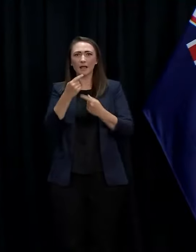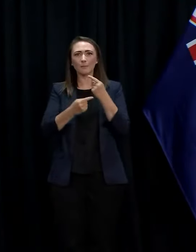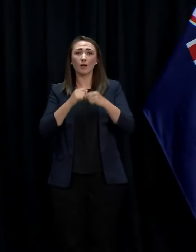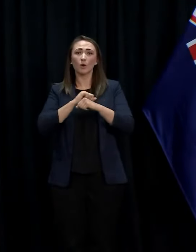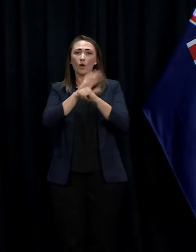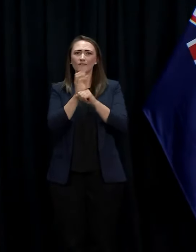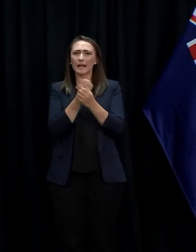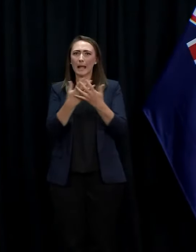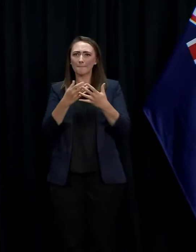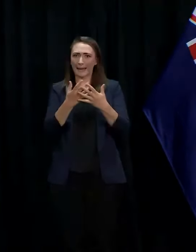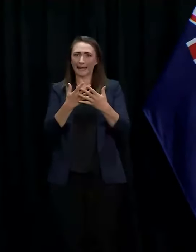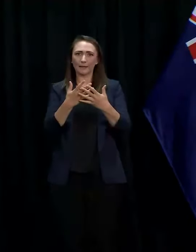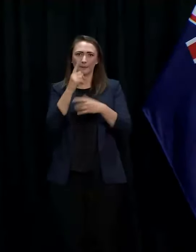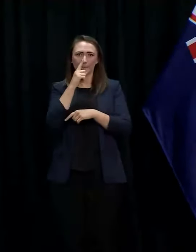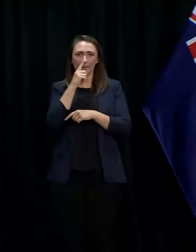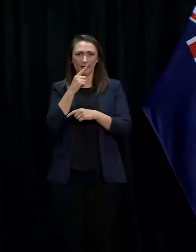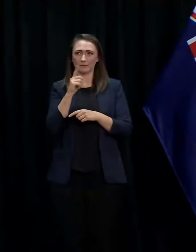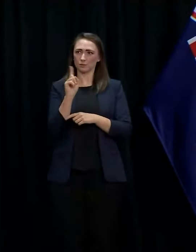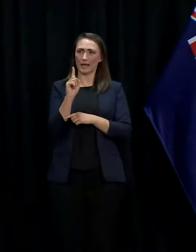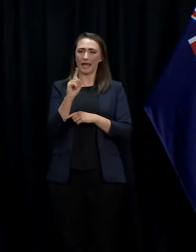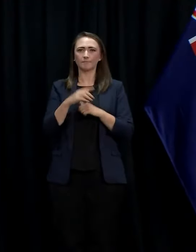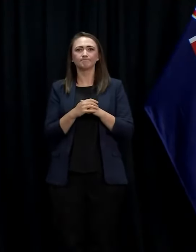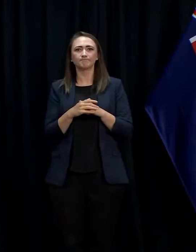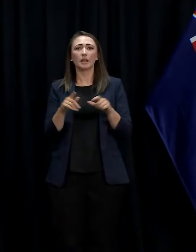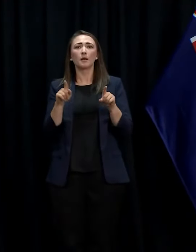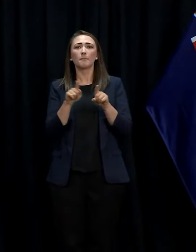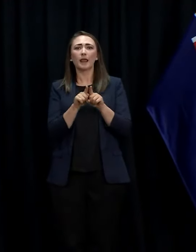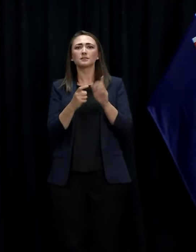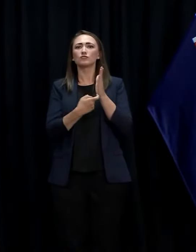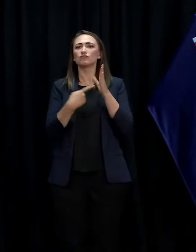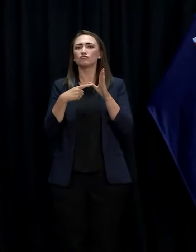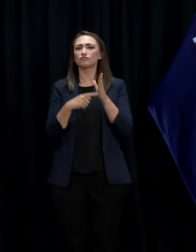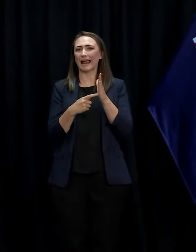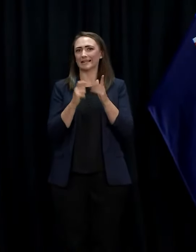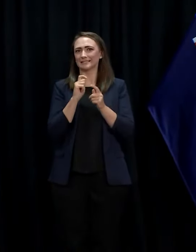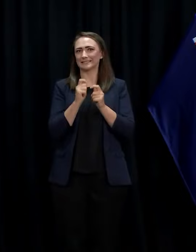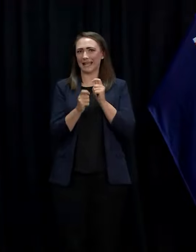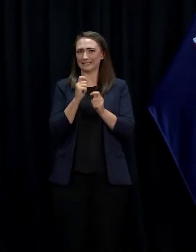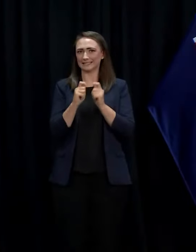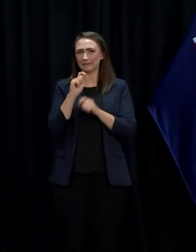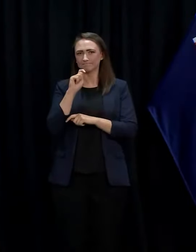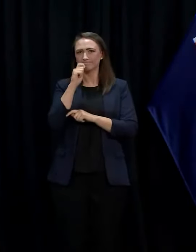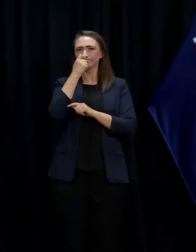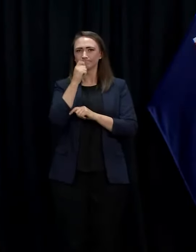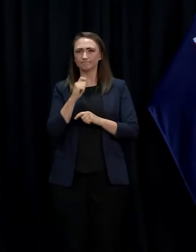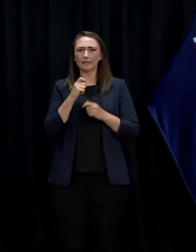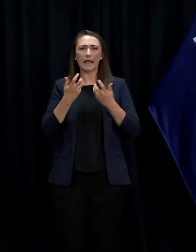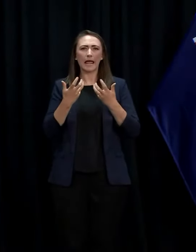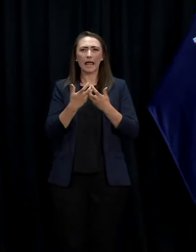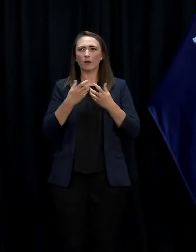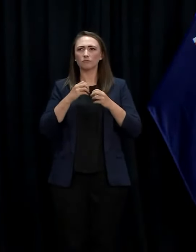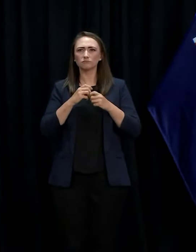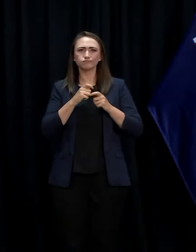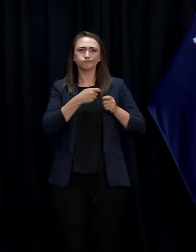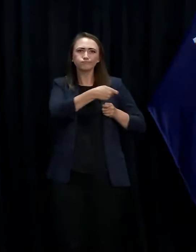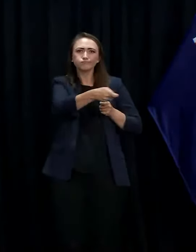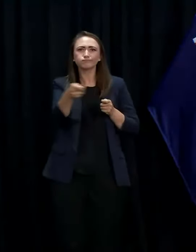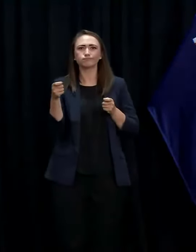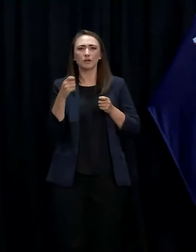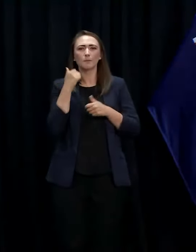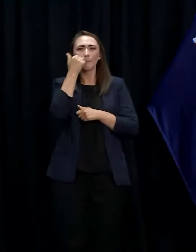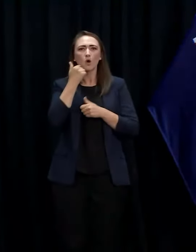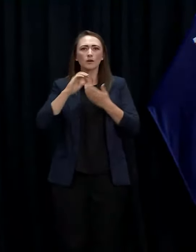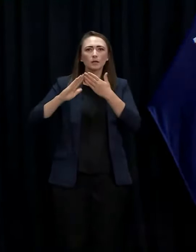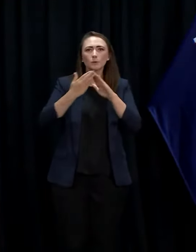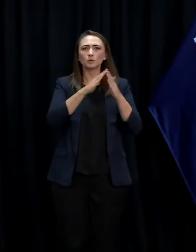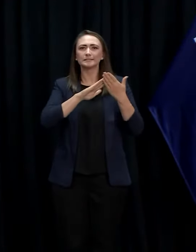and with a particular focus on rapid antigen testing and the rollout to Māori and rural communities. So, quick look at